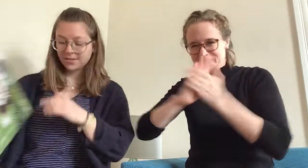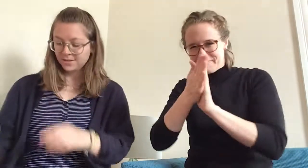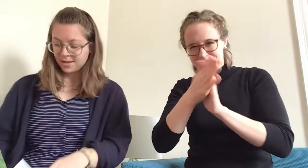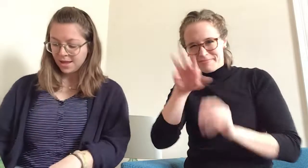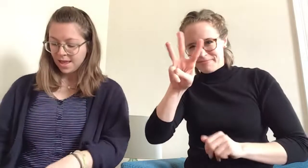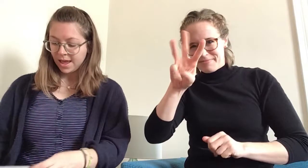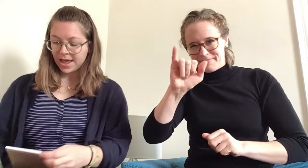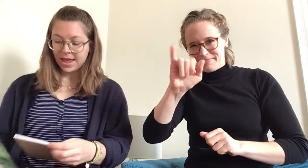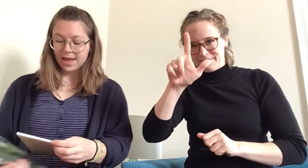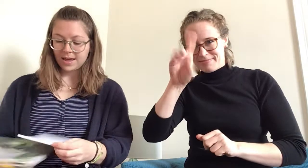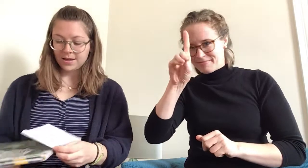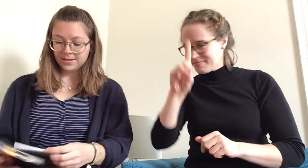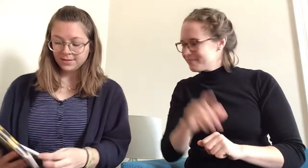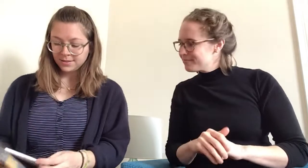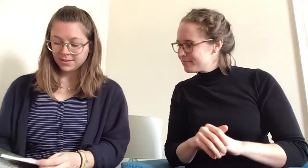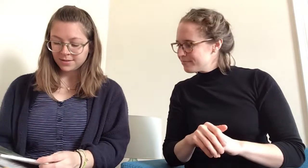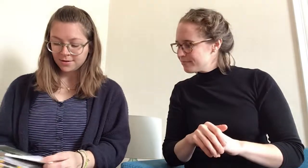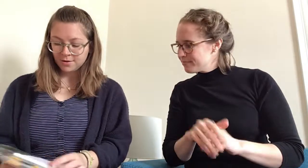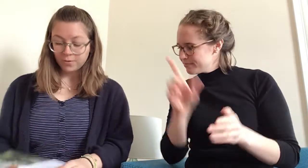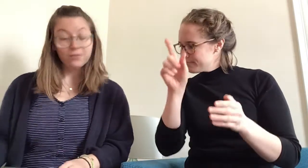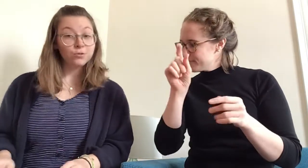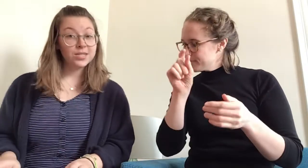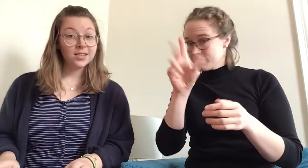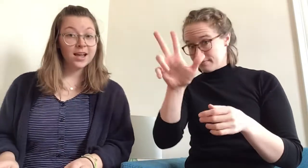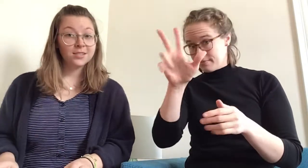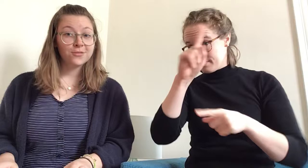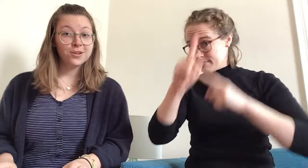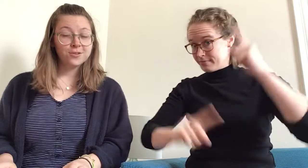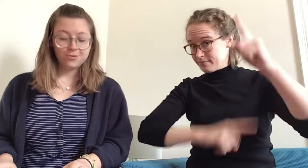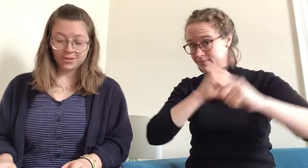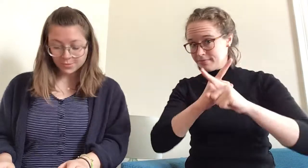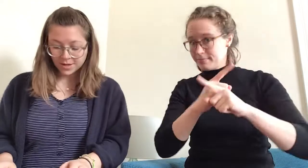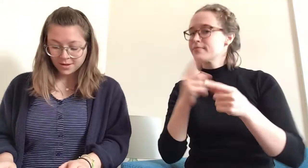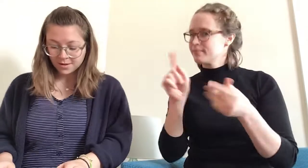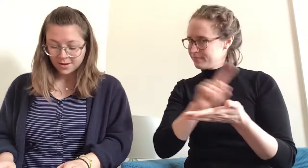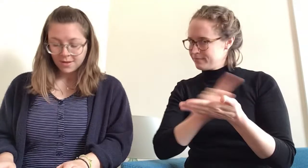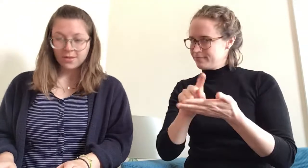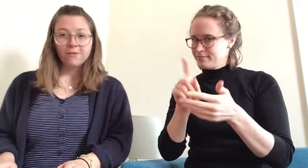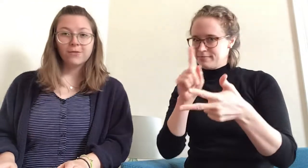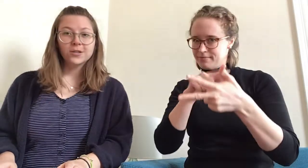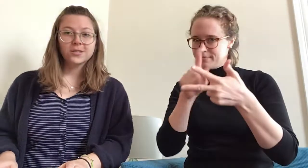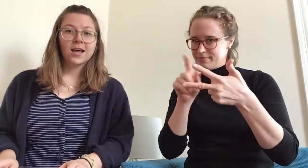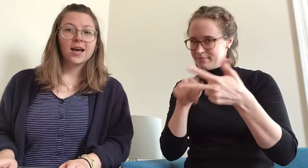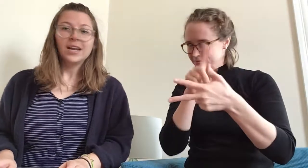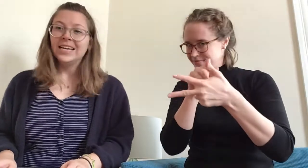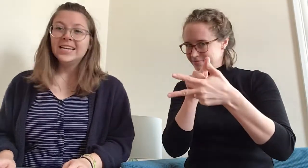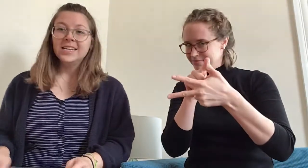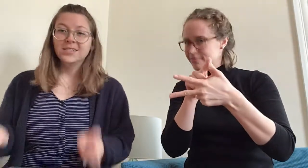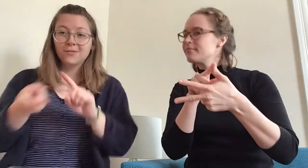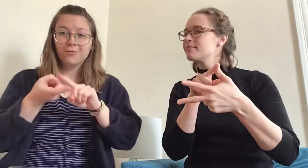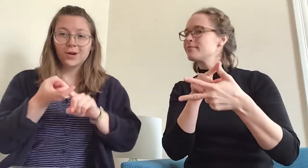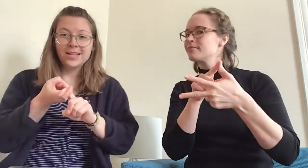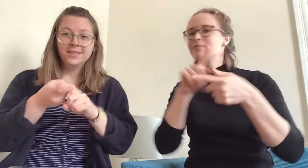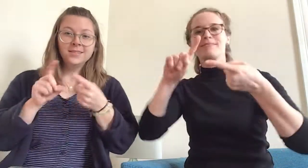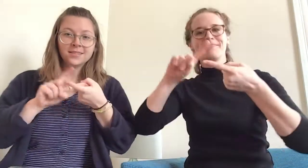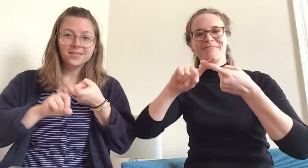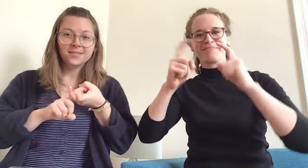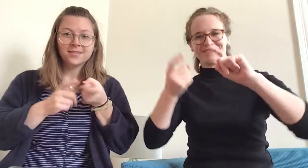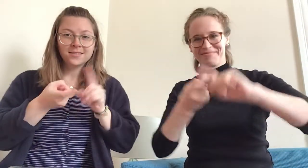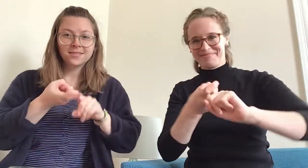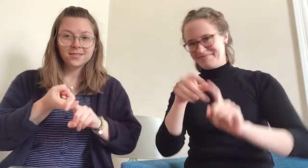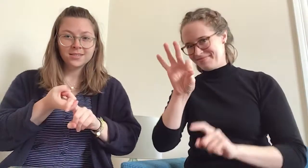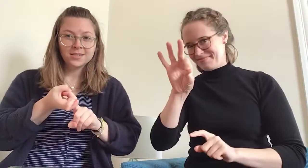Wild. And we have 3 signs for you this week. The first sign is